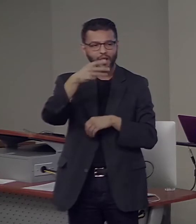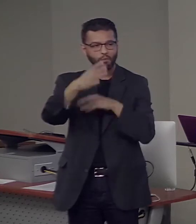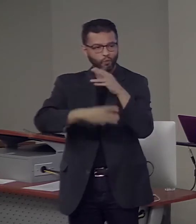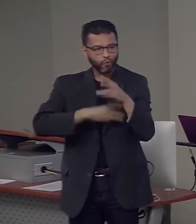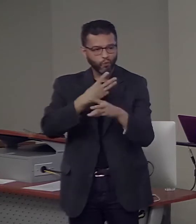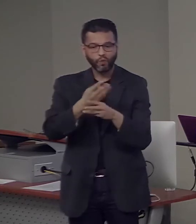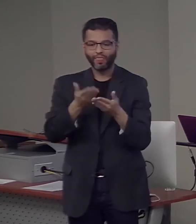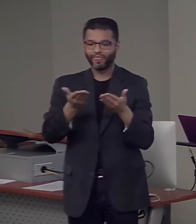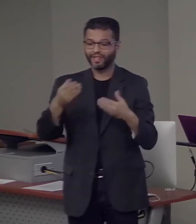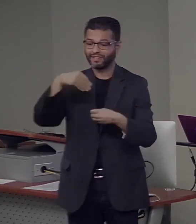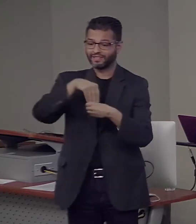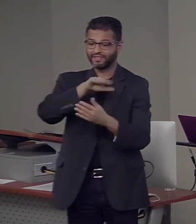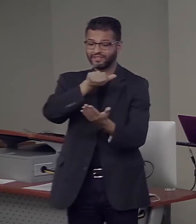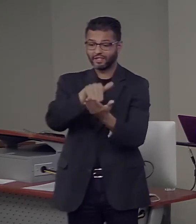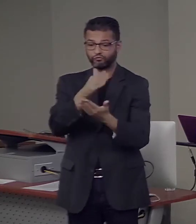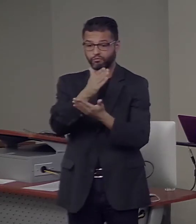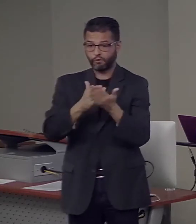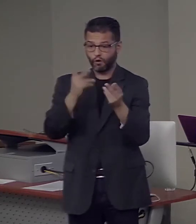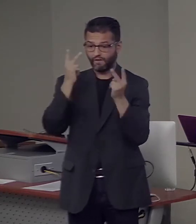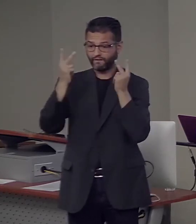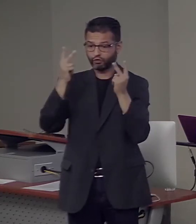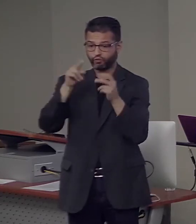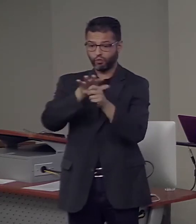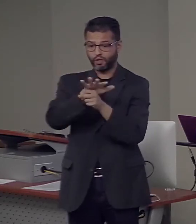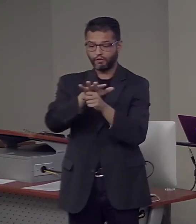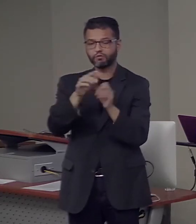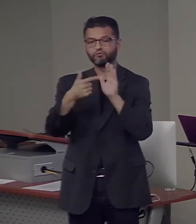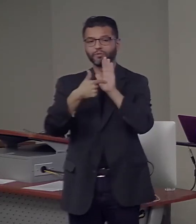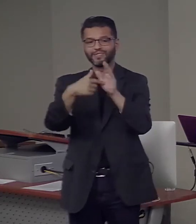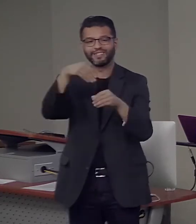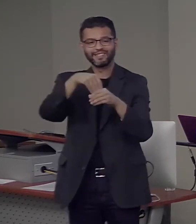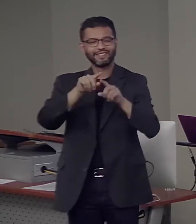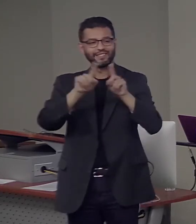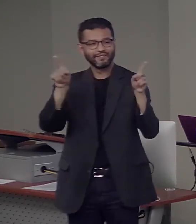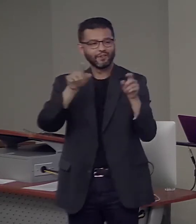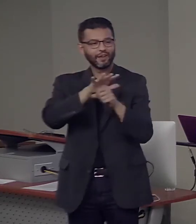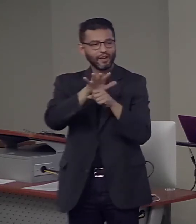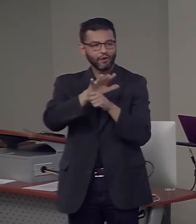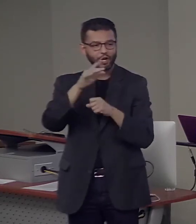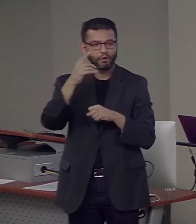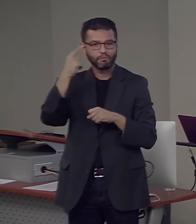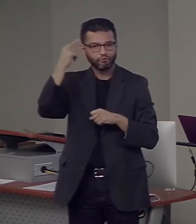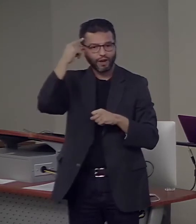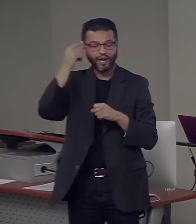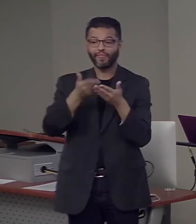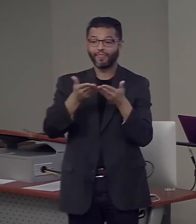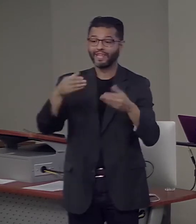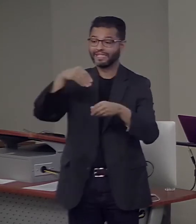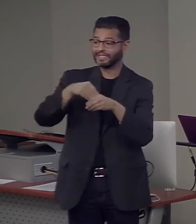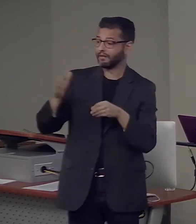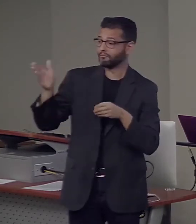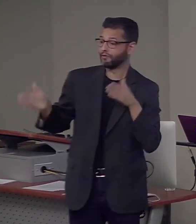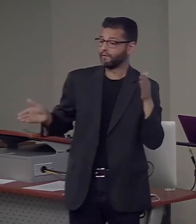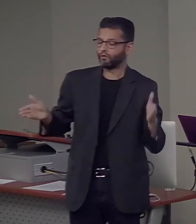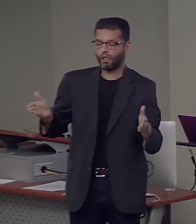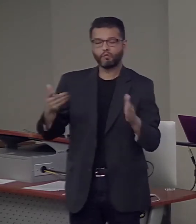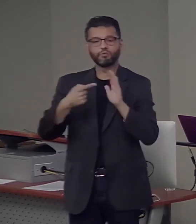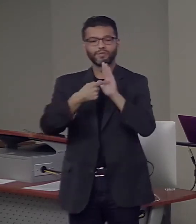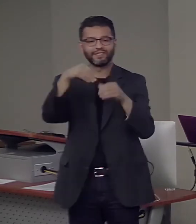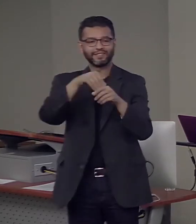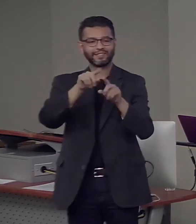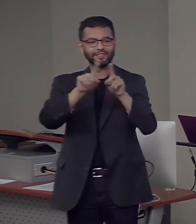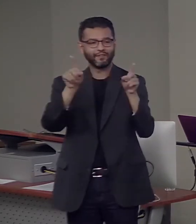in the central part of the visual field are represented in a different part of the brain than things in the peripheral visual field. So it represents a lot of